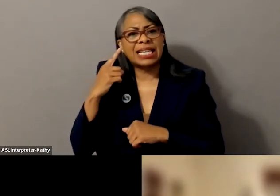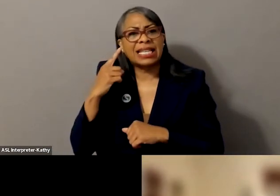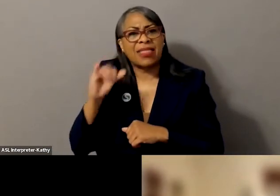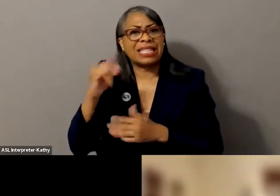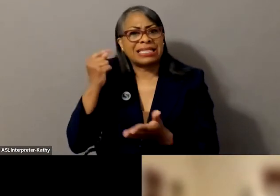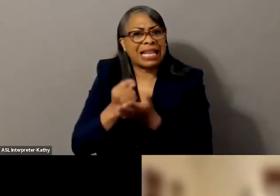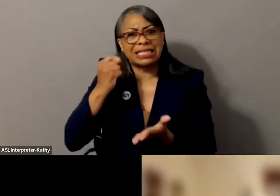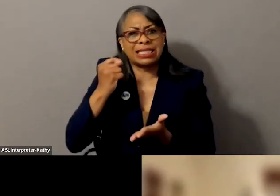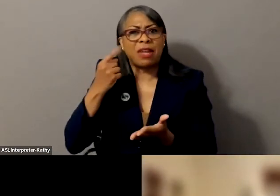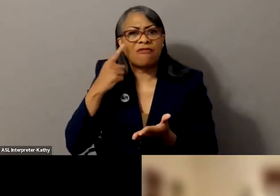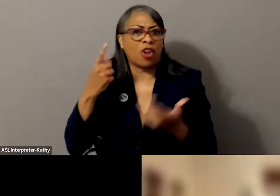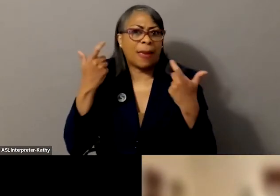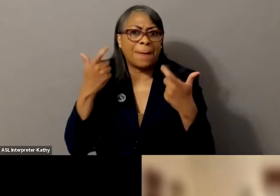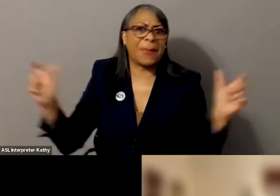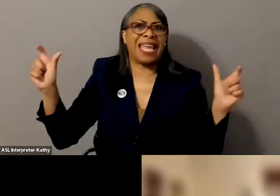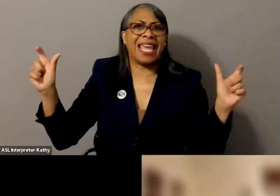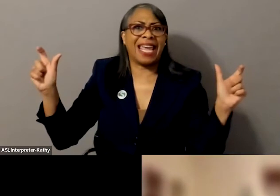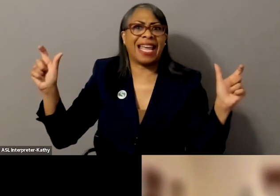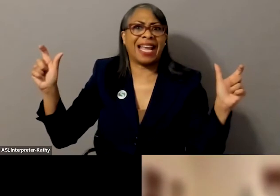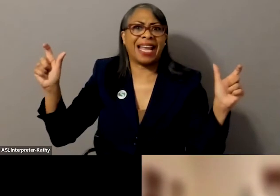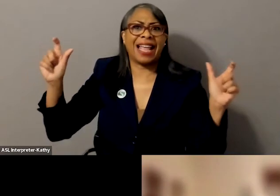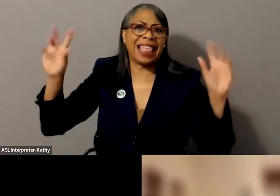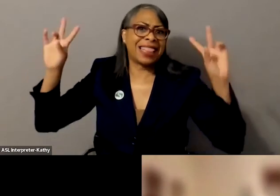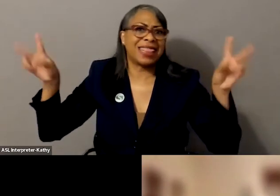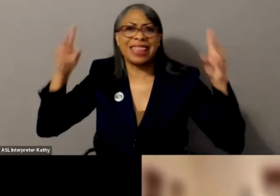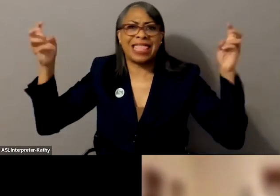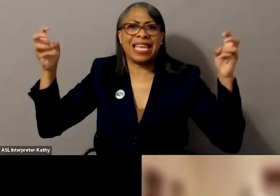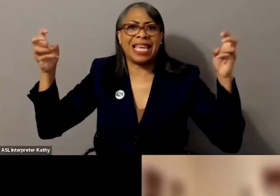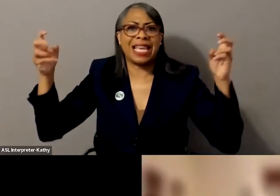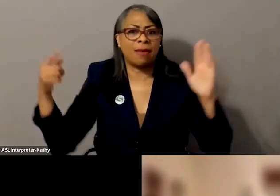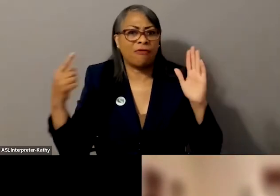big thinking theme of this report.